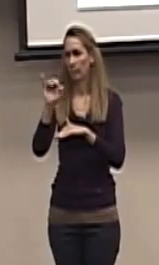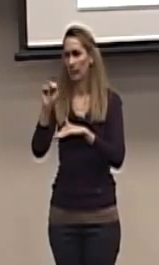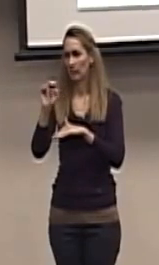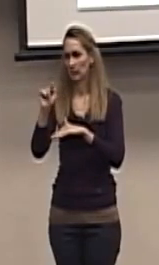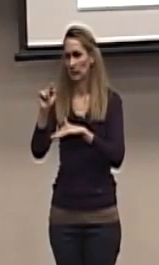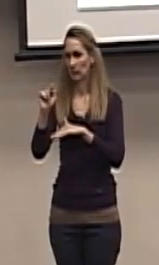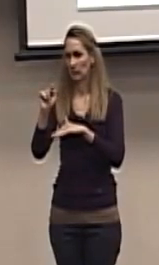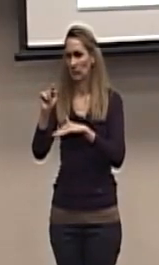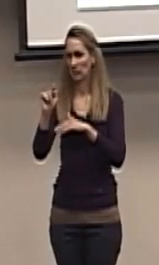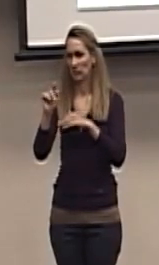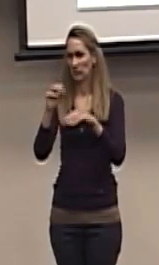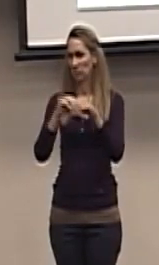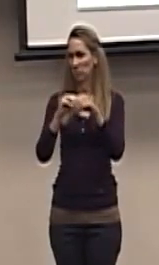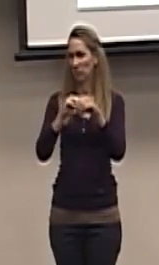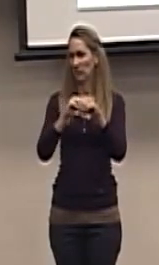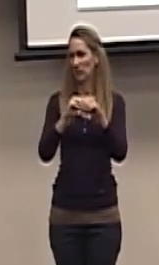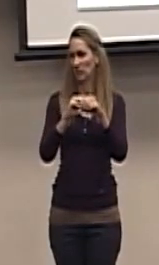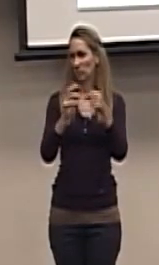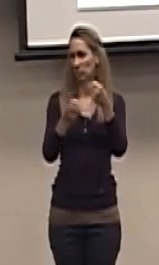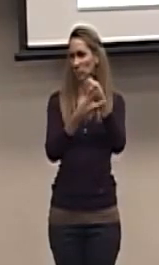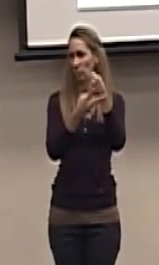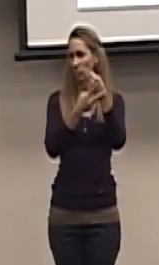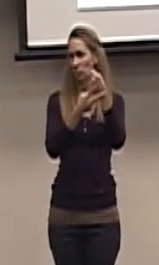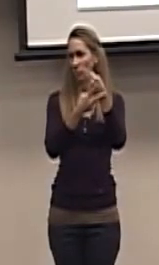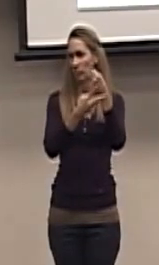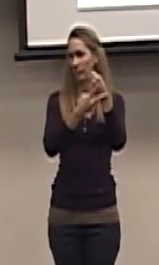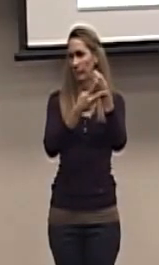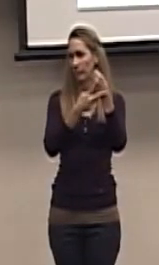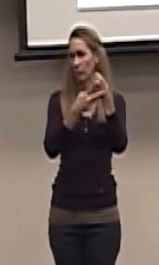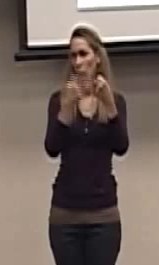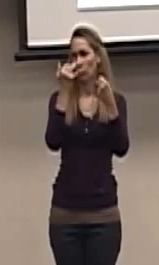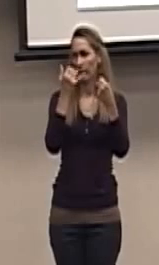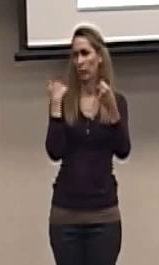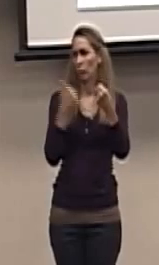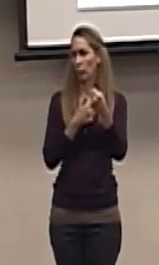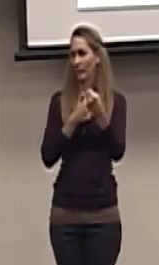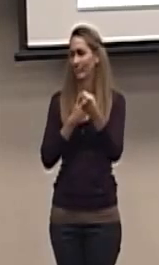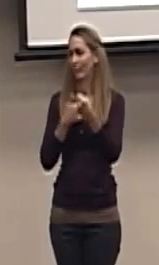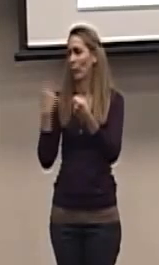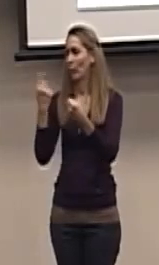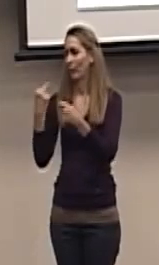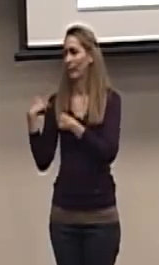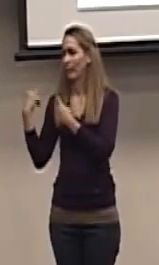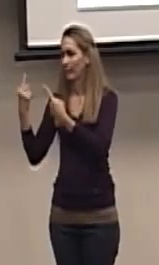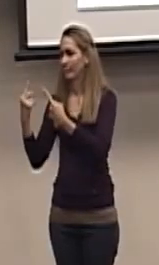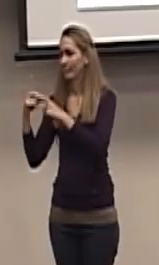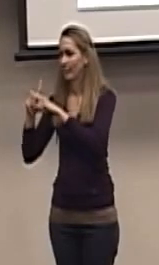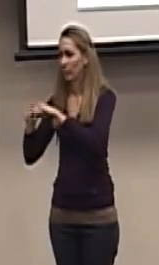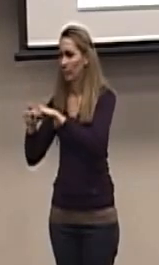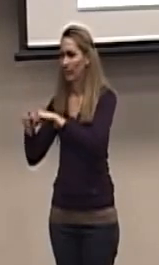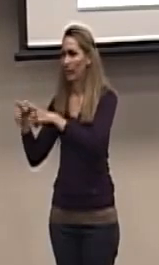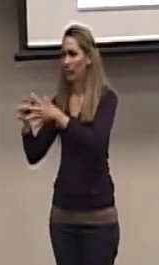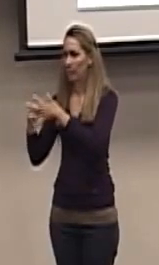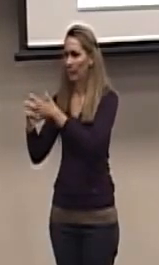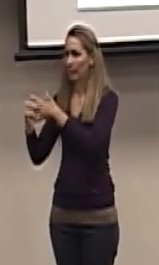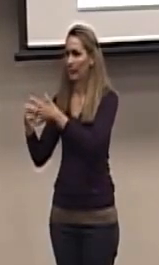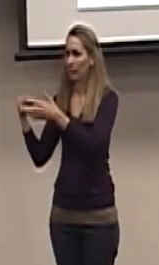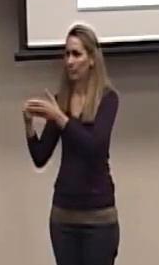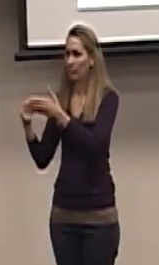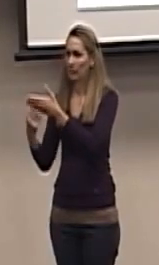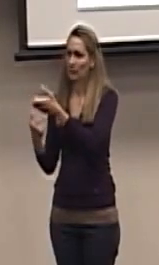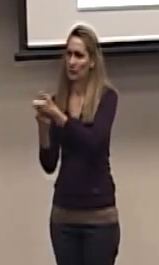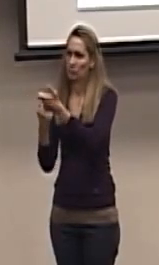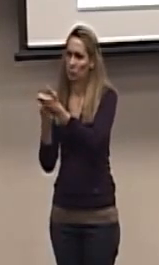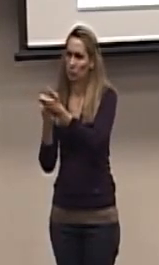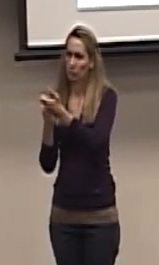on American support. And we believe that this is something that cannot continue infinitum.